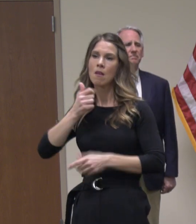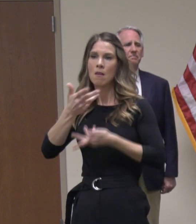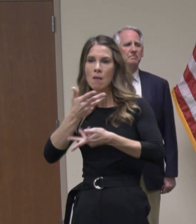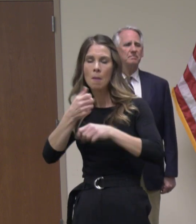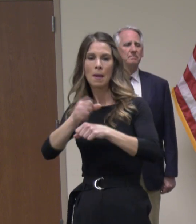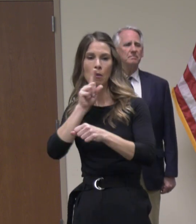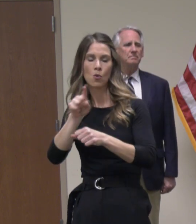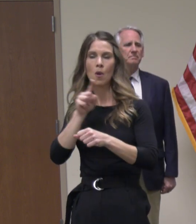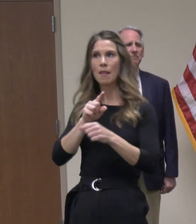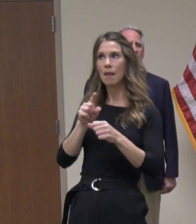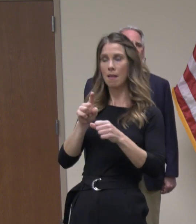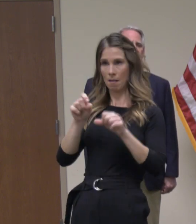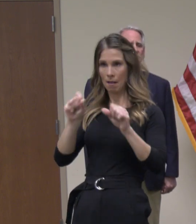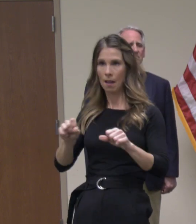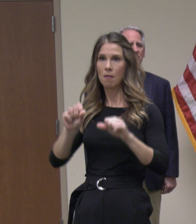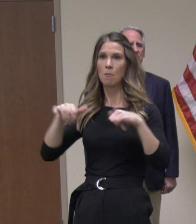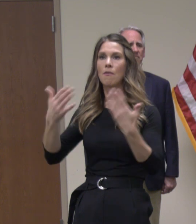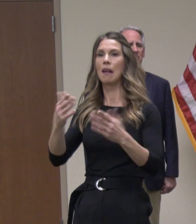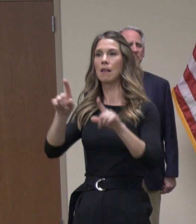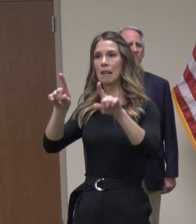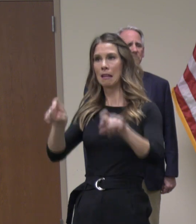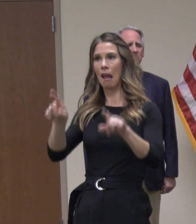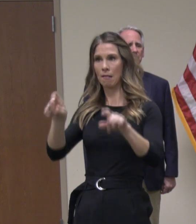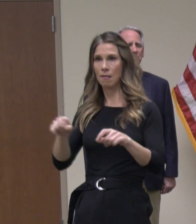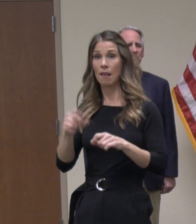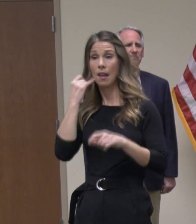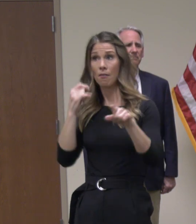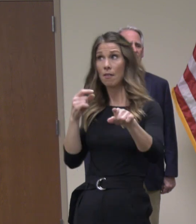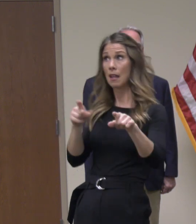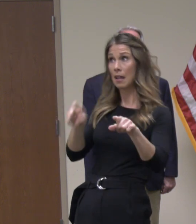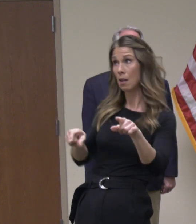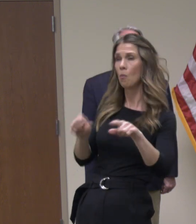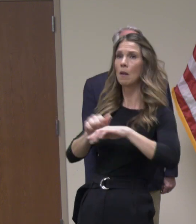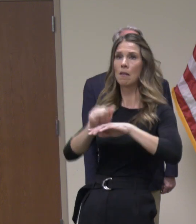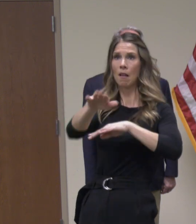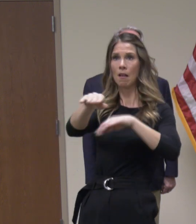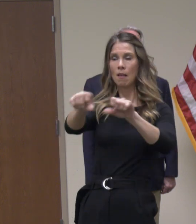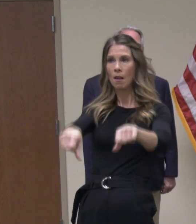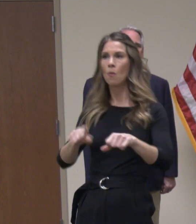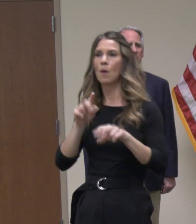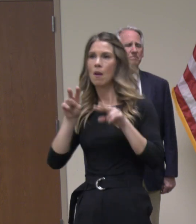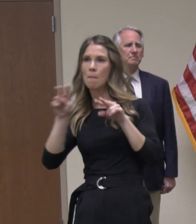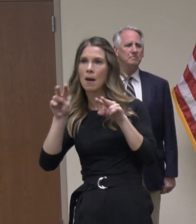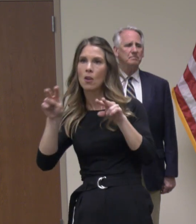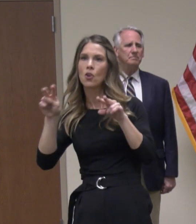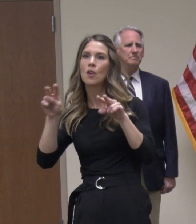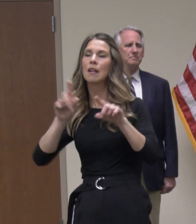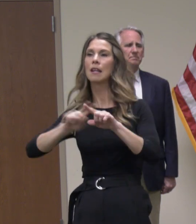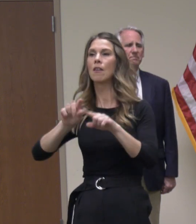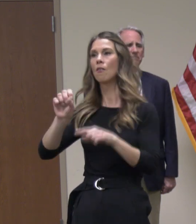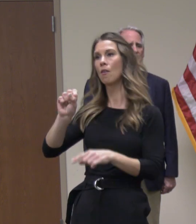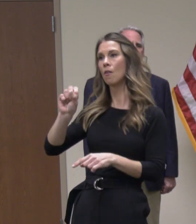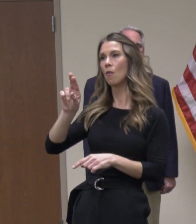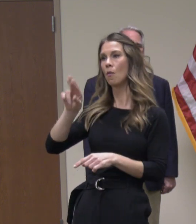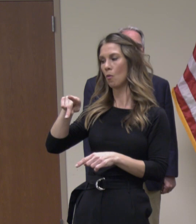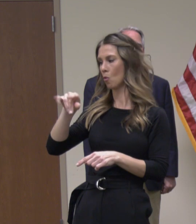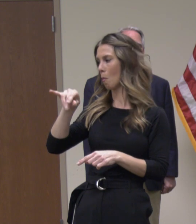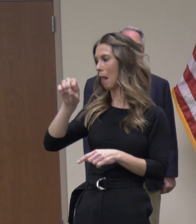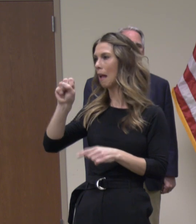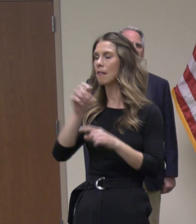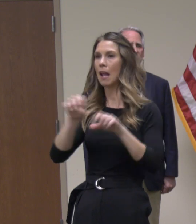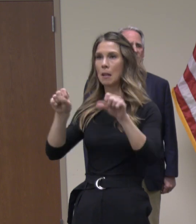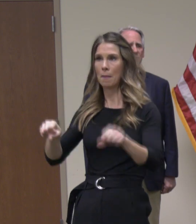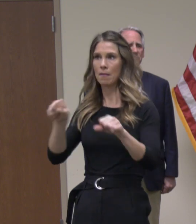they continue to have the capacity for tests that are sent their way. We are constantly monitoring supplies and capacity, and we'll